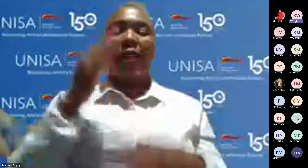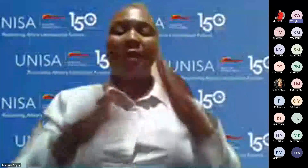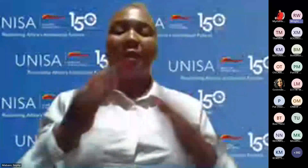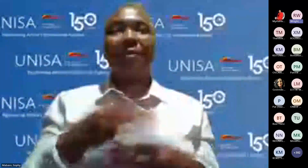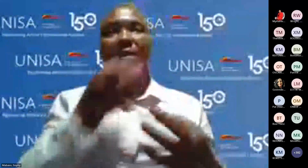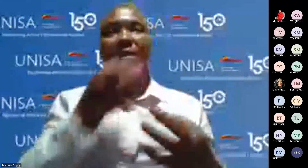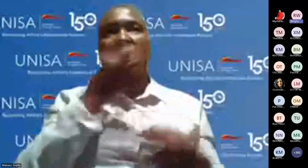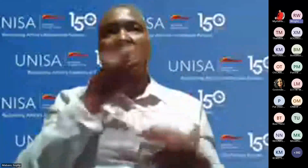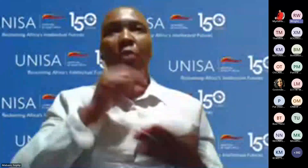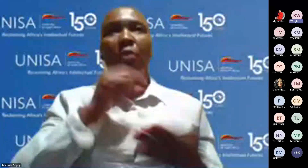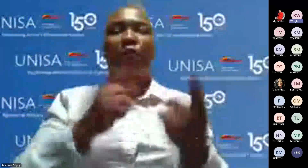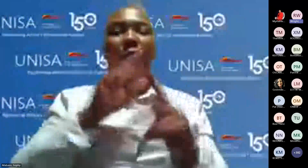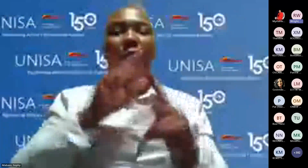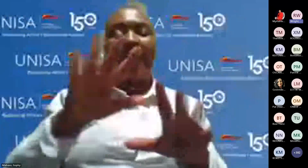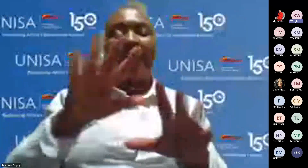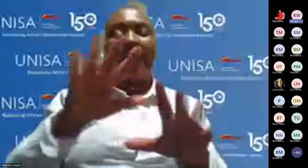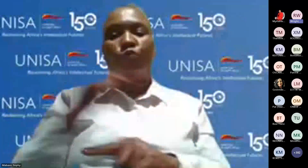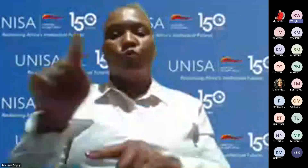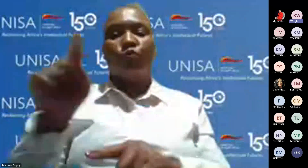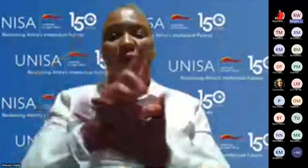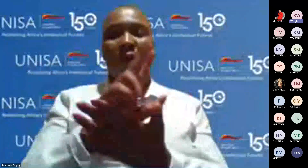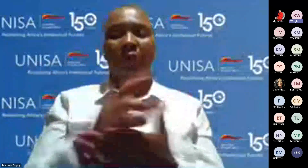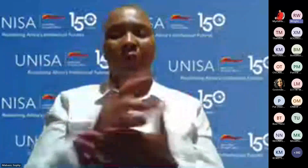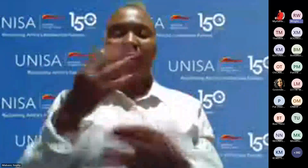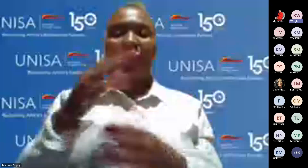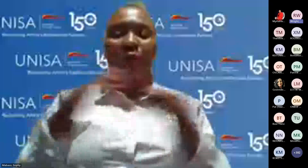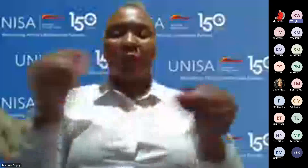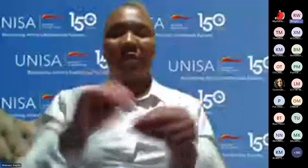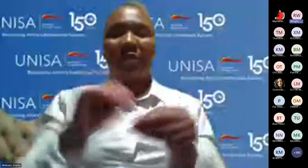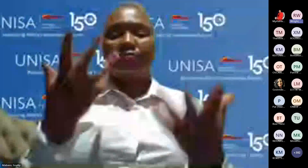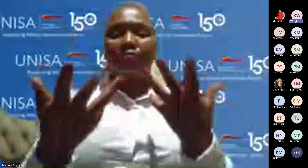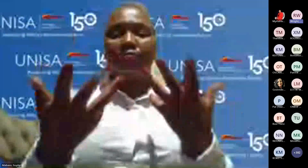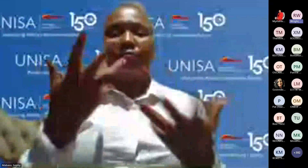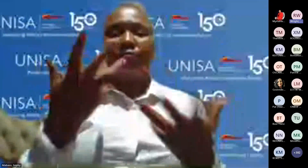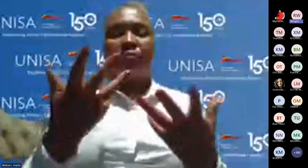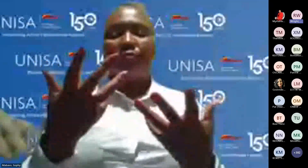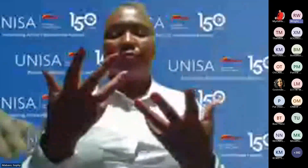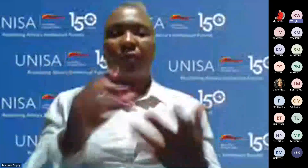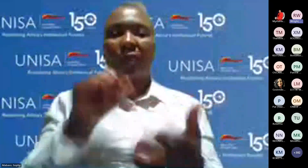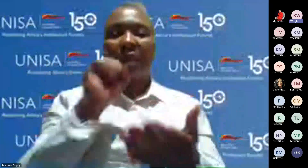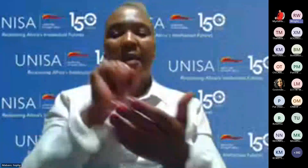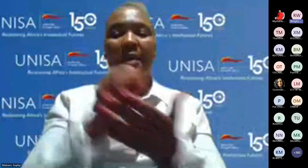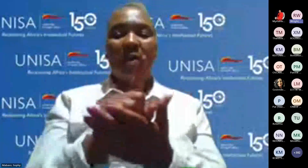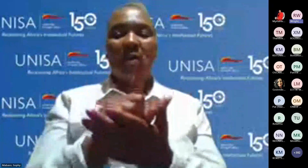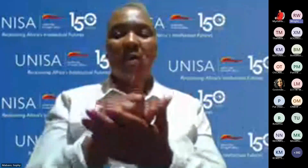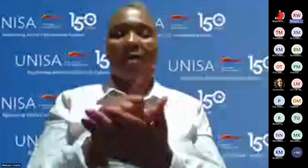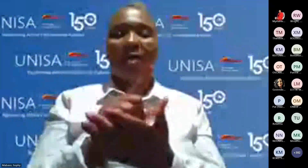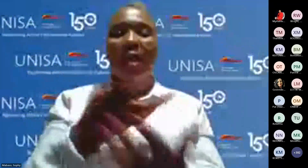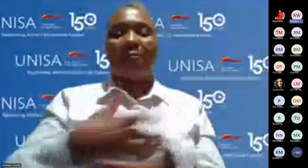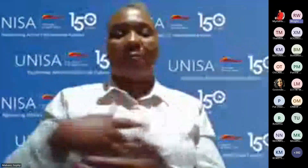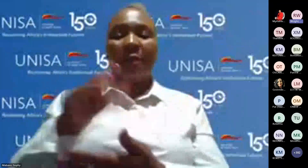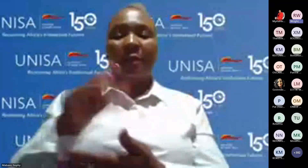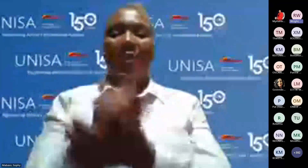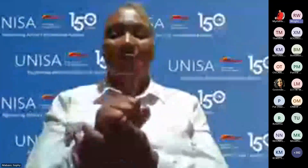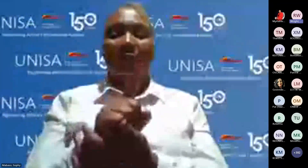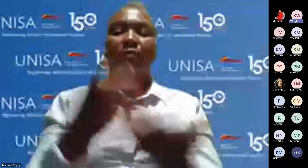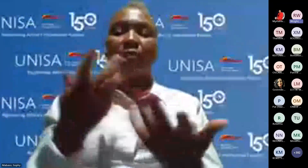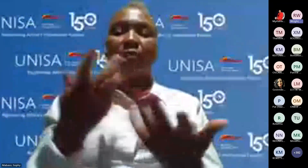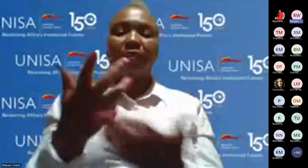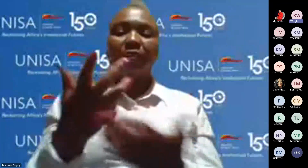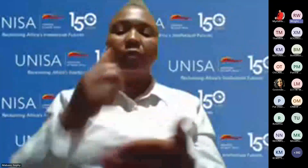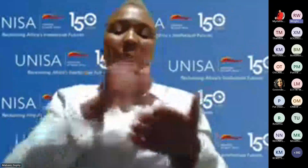to 12. So say you finish at, say, 11:30. You finish a bit early. The app is